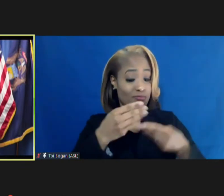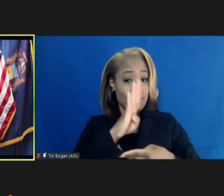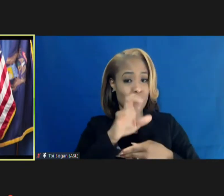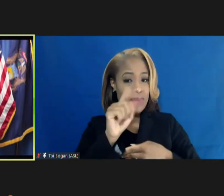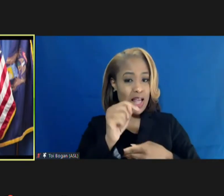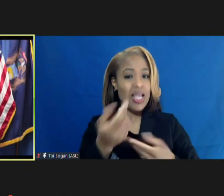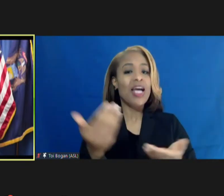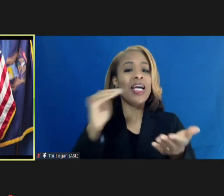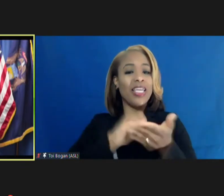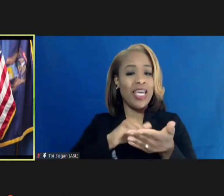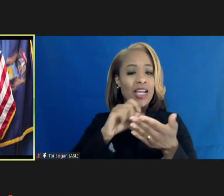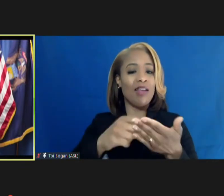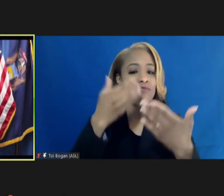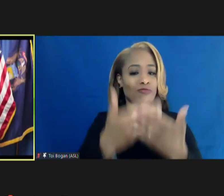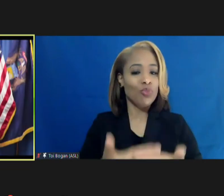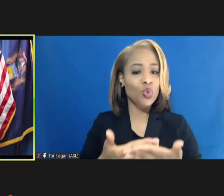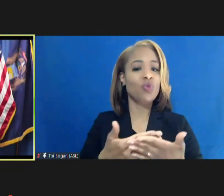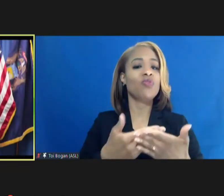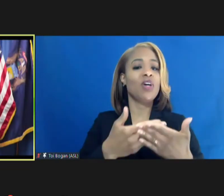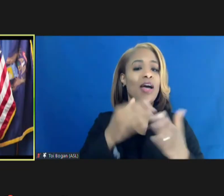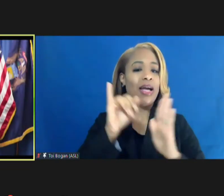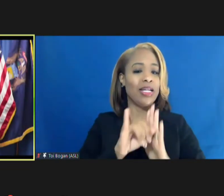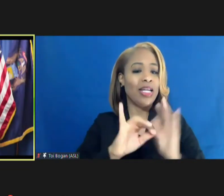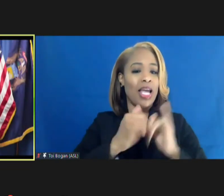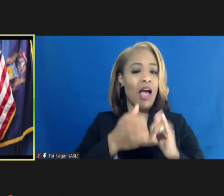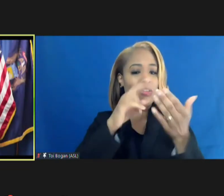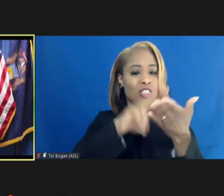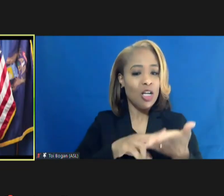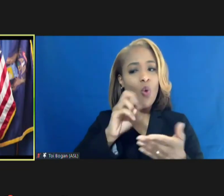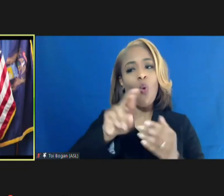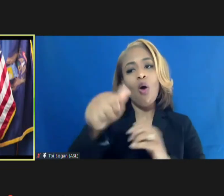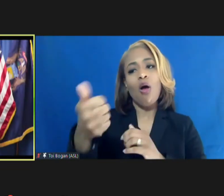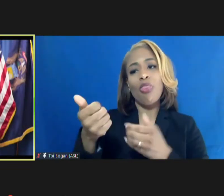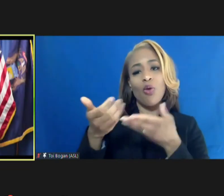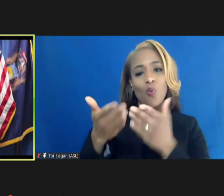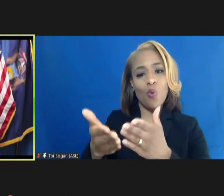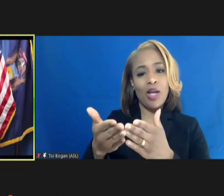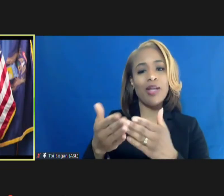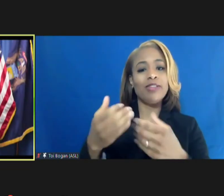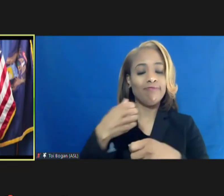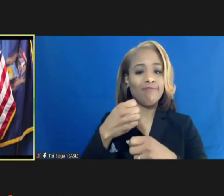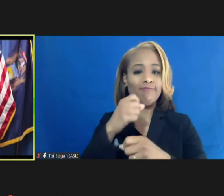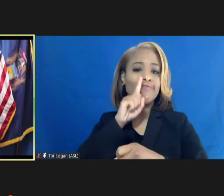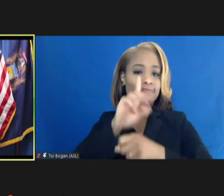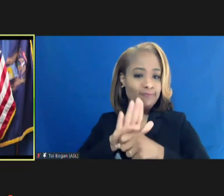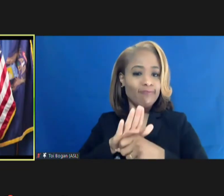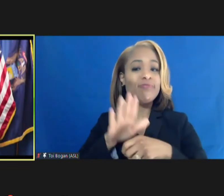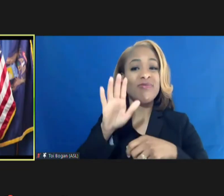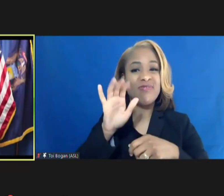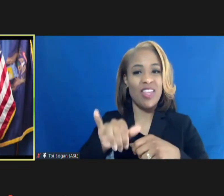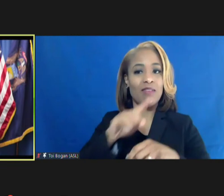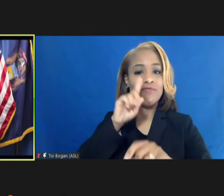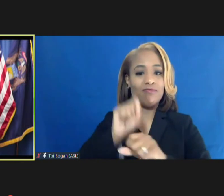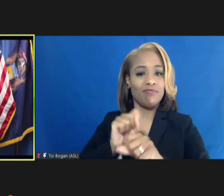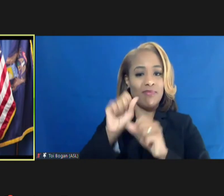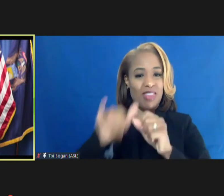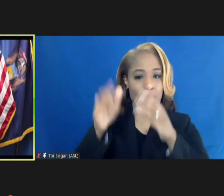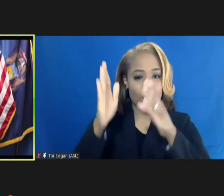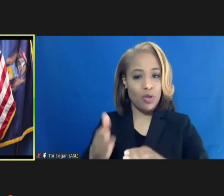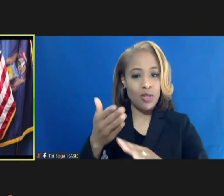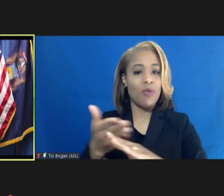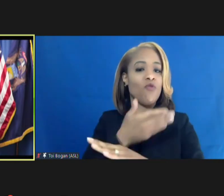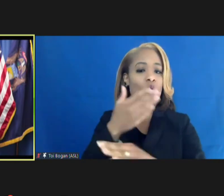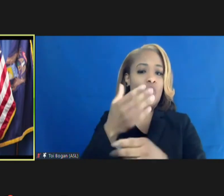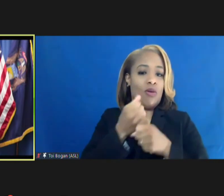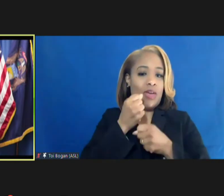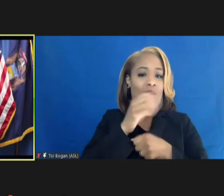affirm their identity through signature or through another identifying way to affirm their identity before they even get a ballot.